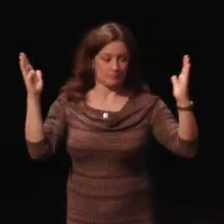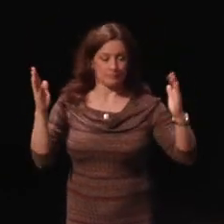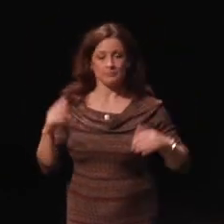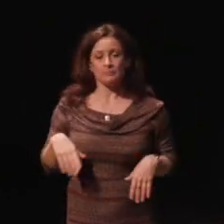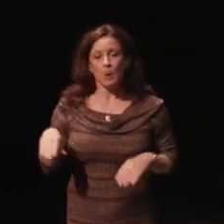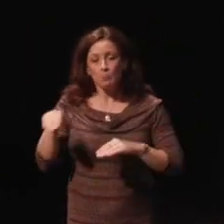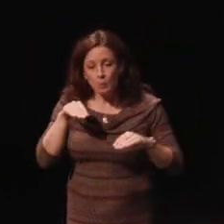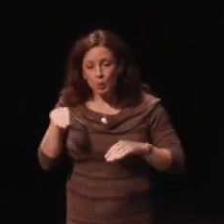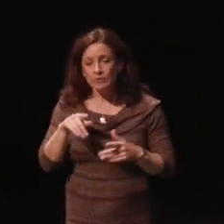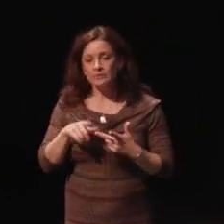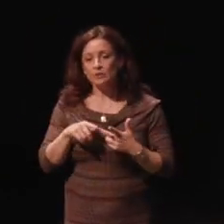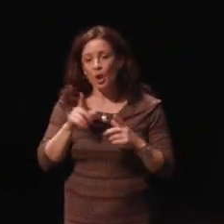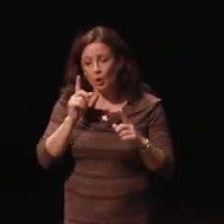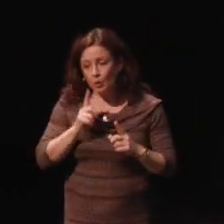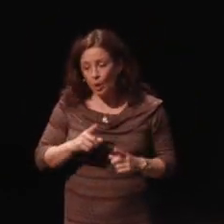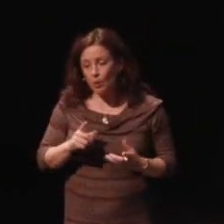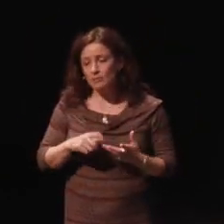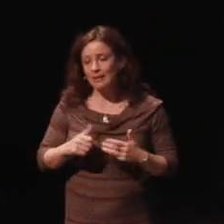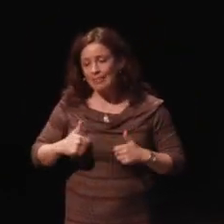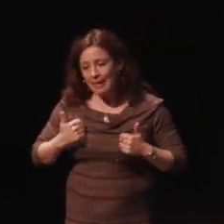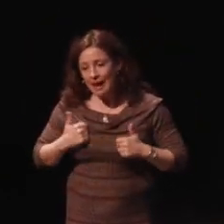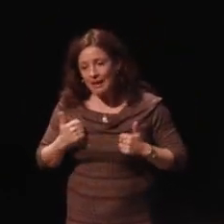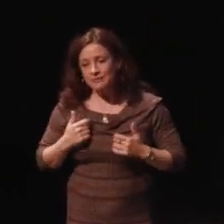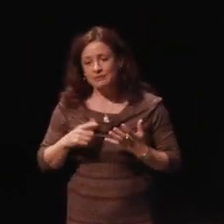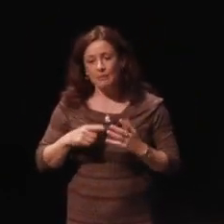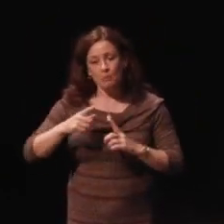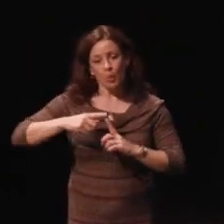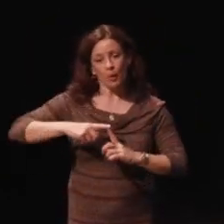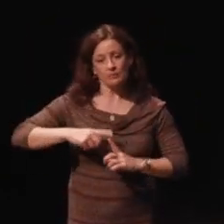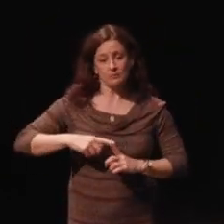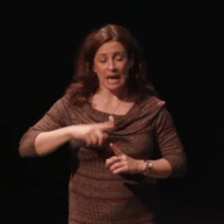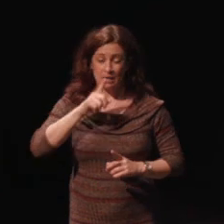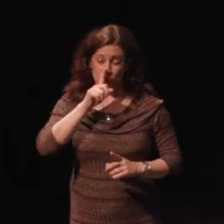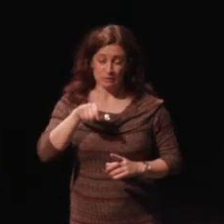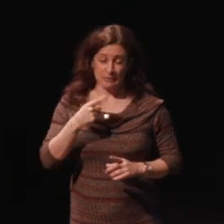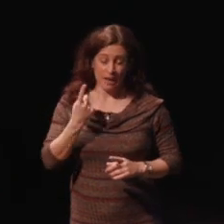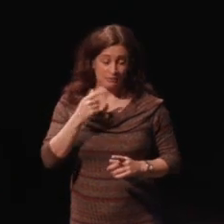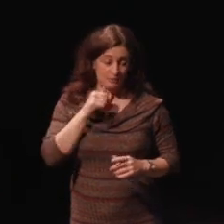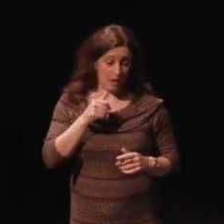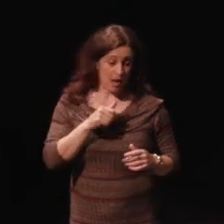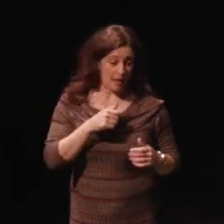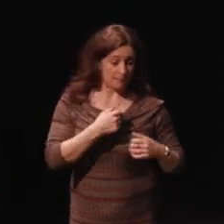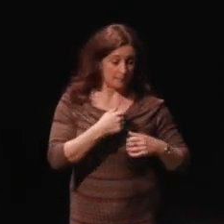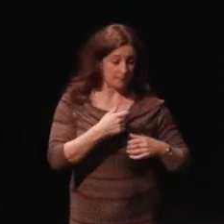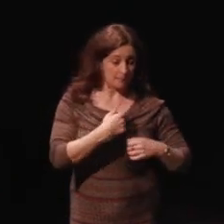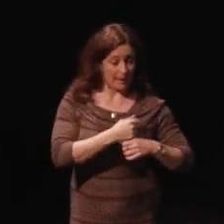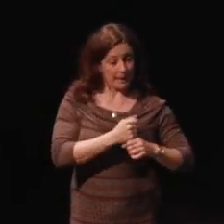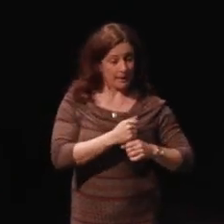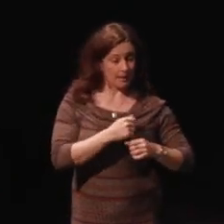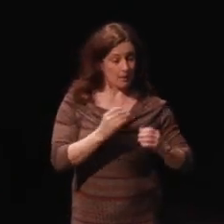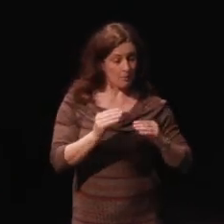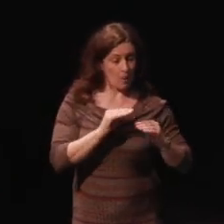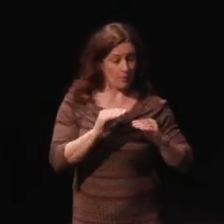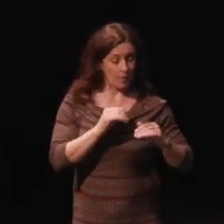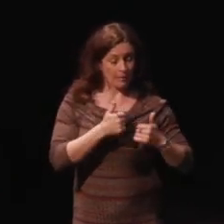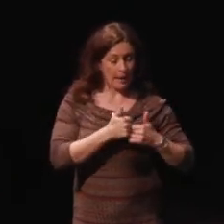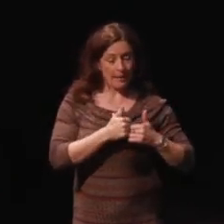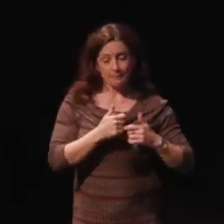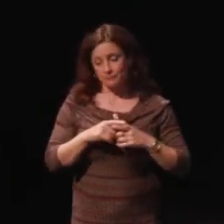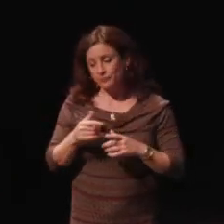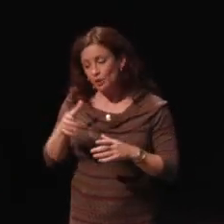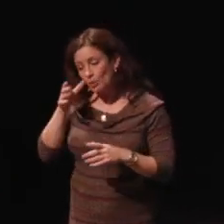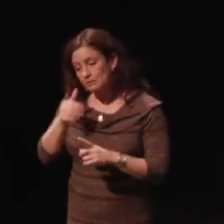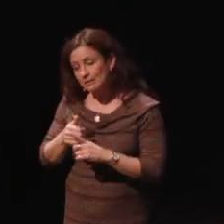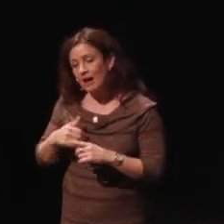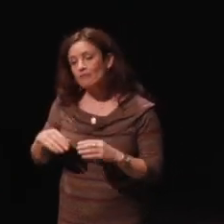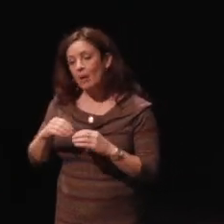points, that sort of thing. And just because you're not making a mobile game, you don't get off easily either, because a keyboard has even more keys, and even game